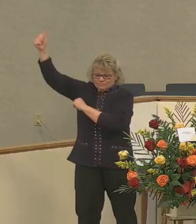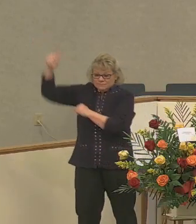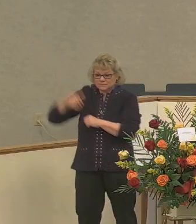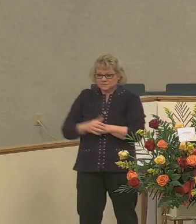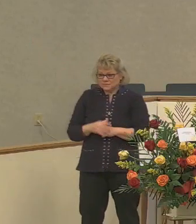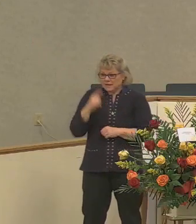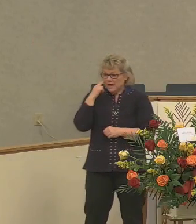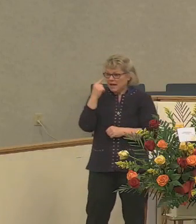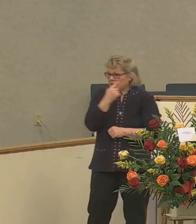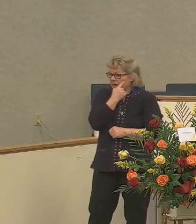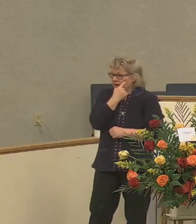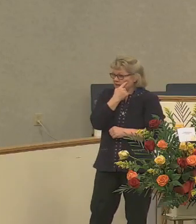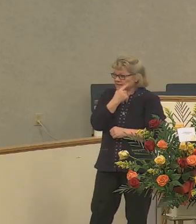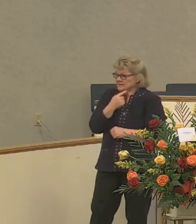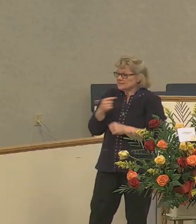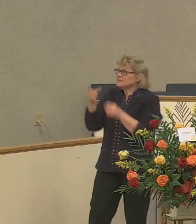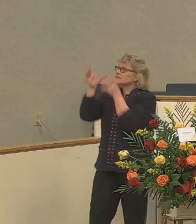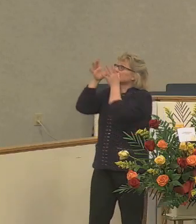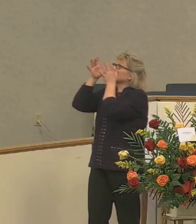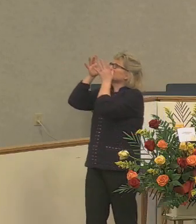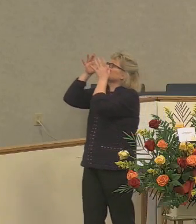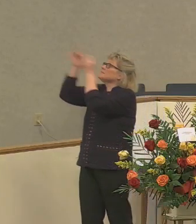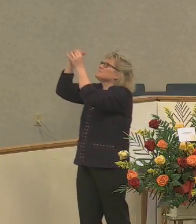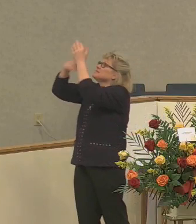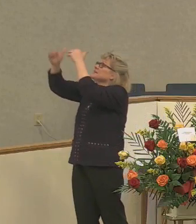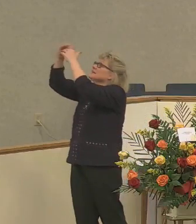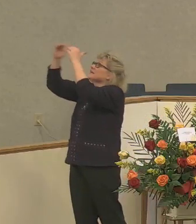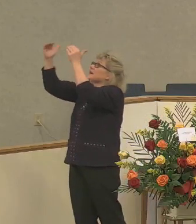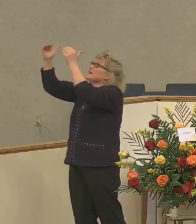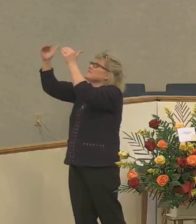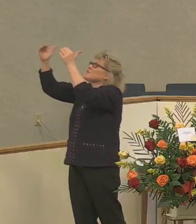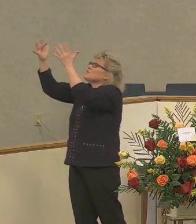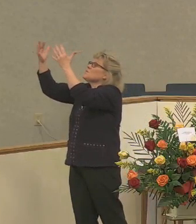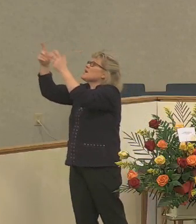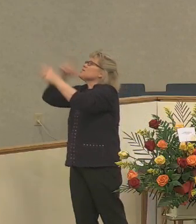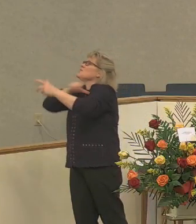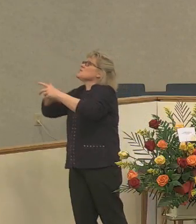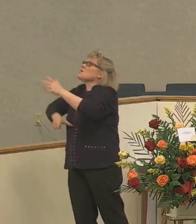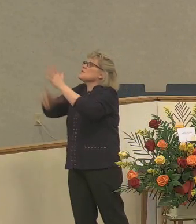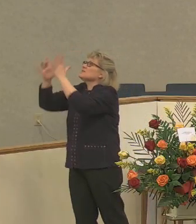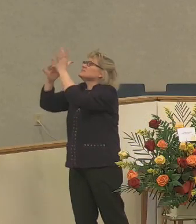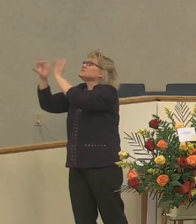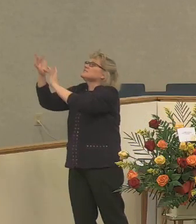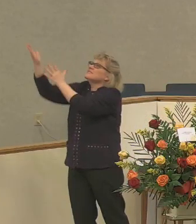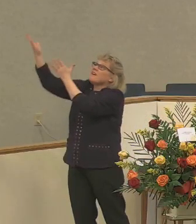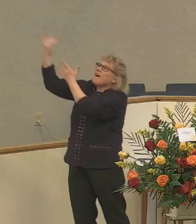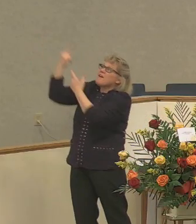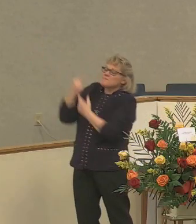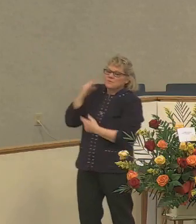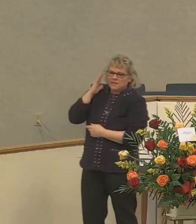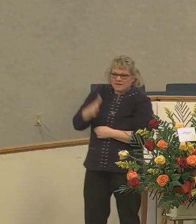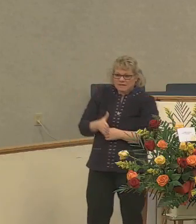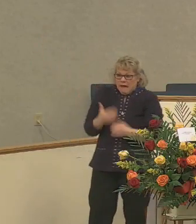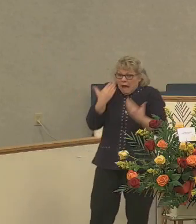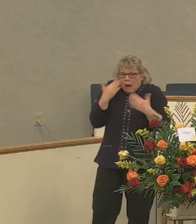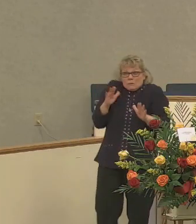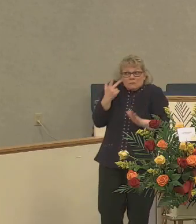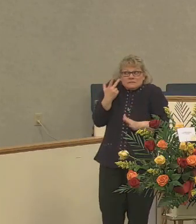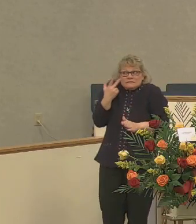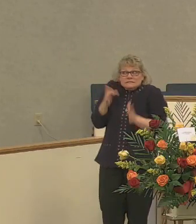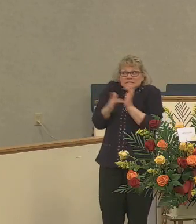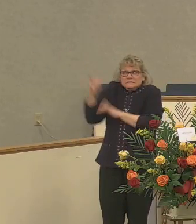Keep your eyes on the sky for the return of the Lord Jesus Christ. You know, I don't know if I'll get to see him come